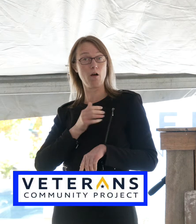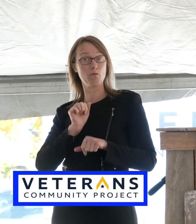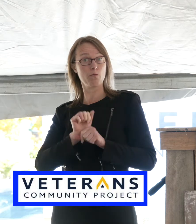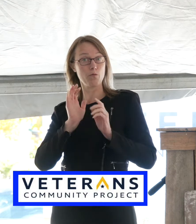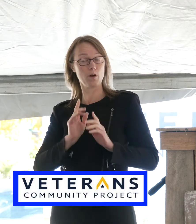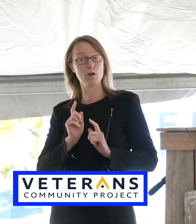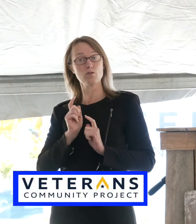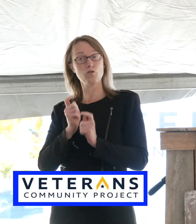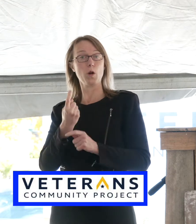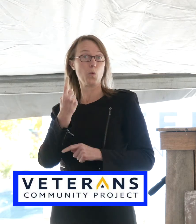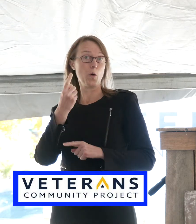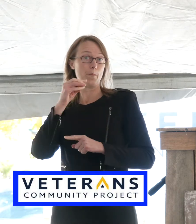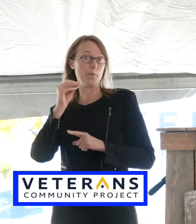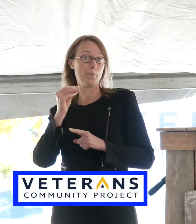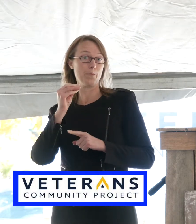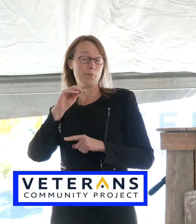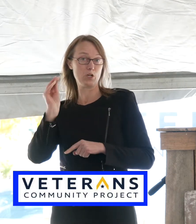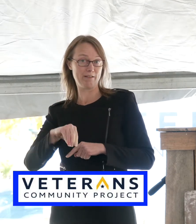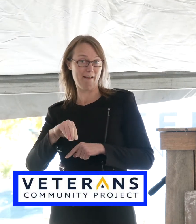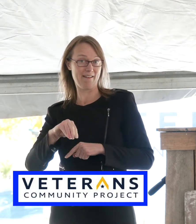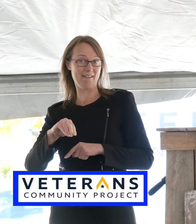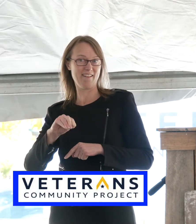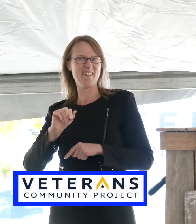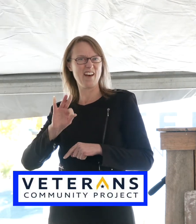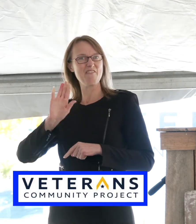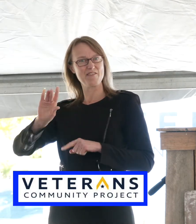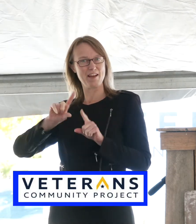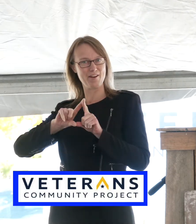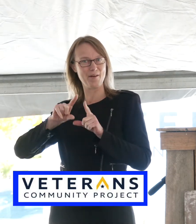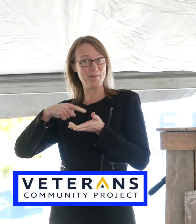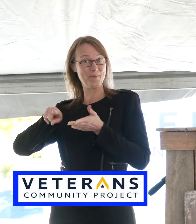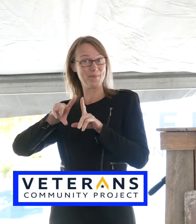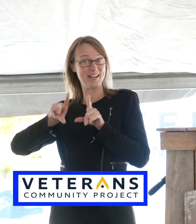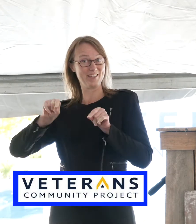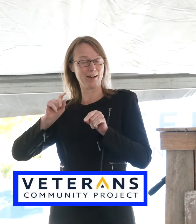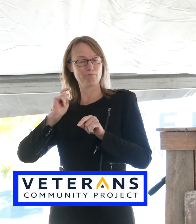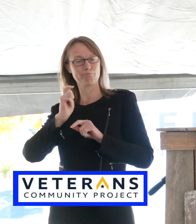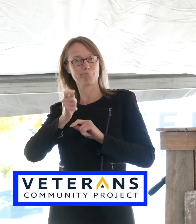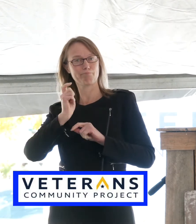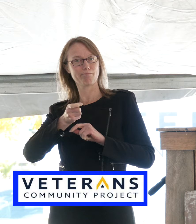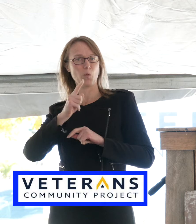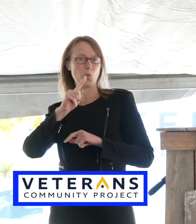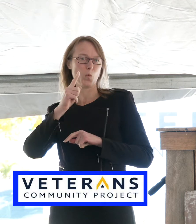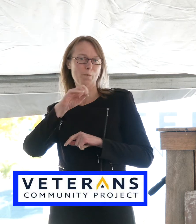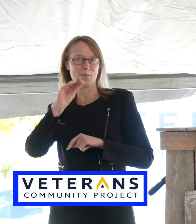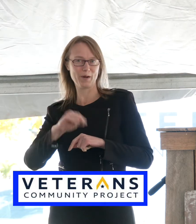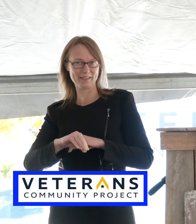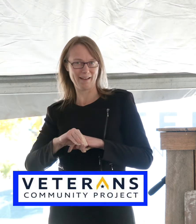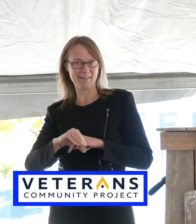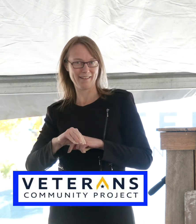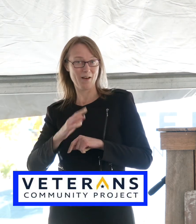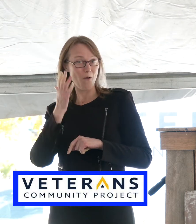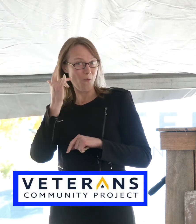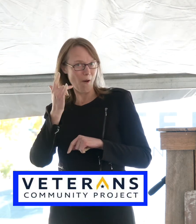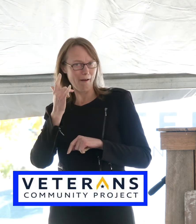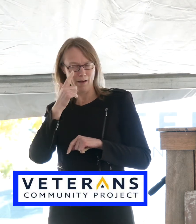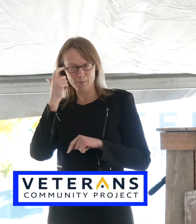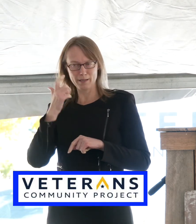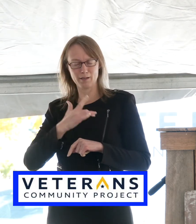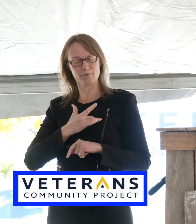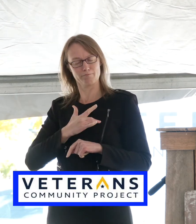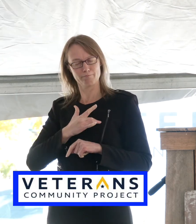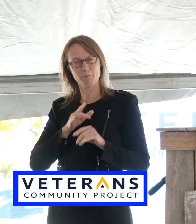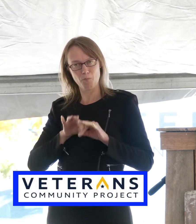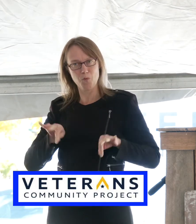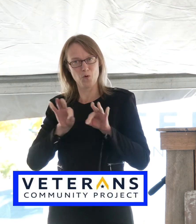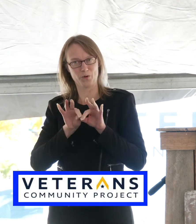of every single paycheck so we can help others. We do it because it means so much to us, and we do